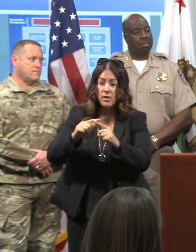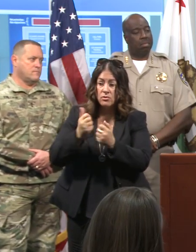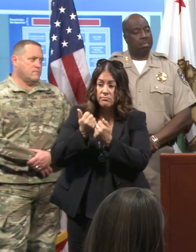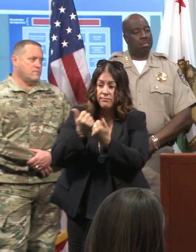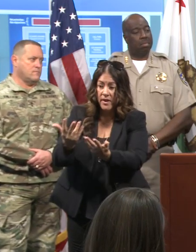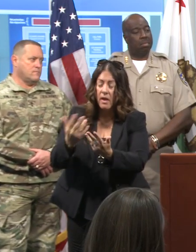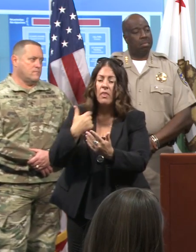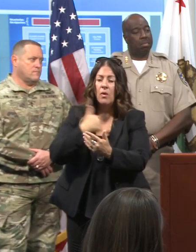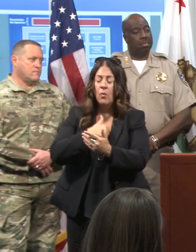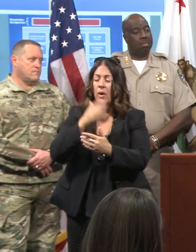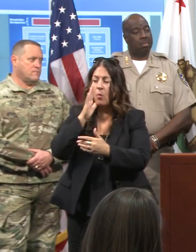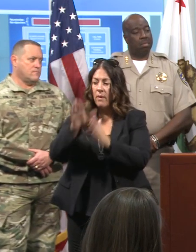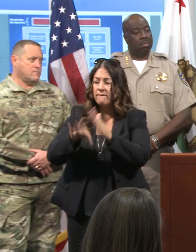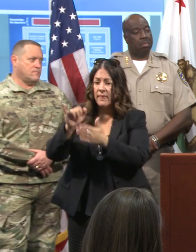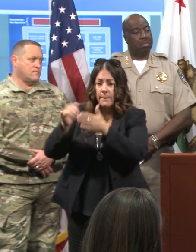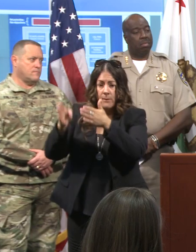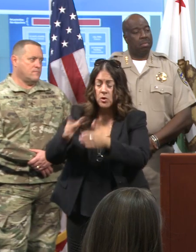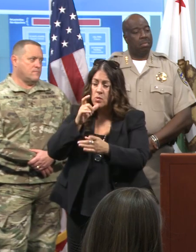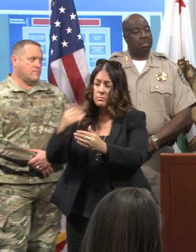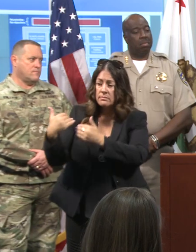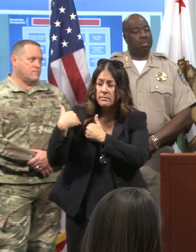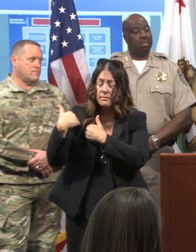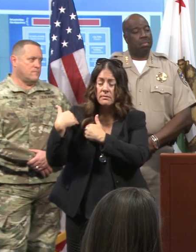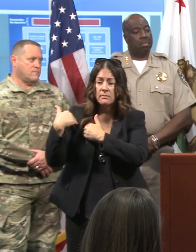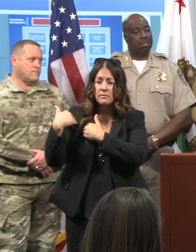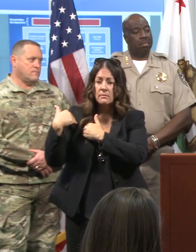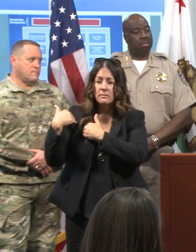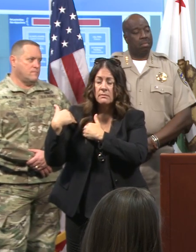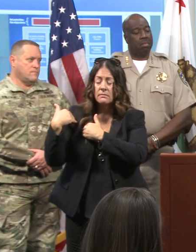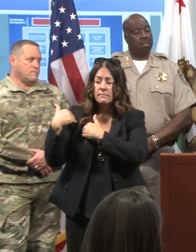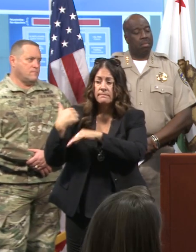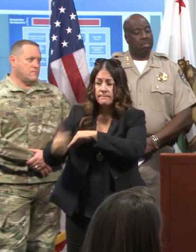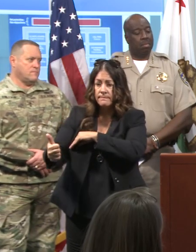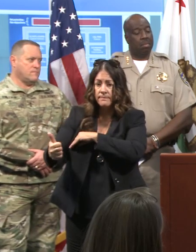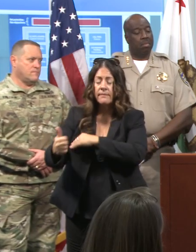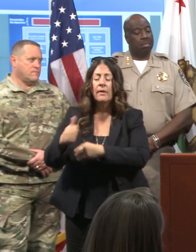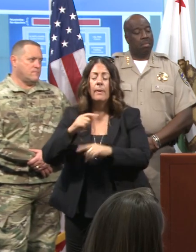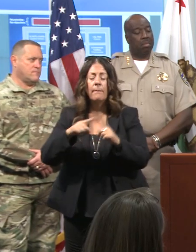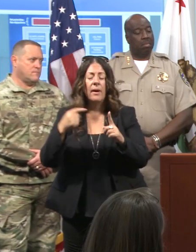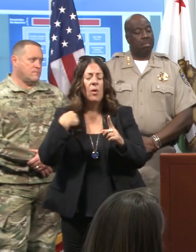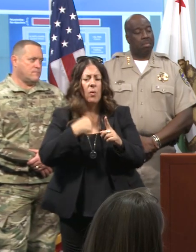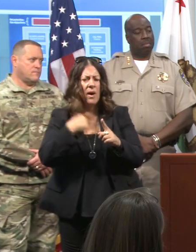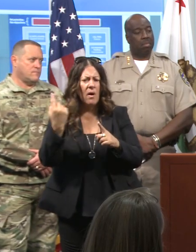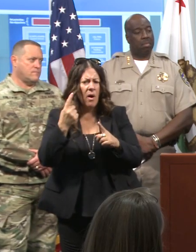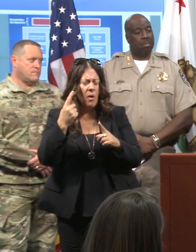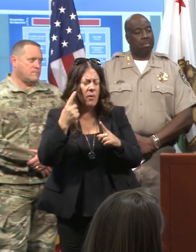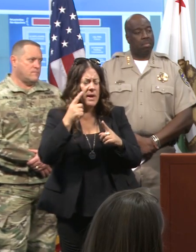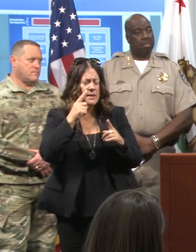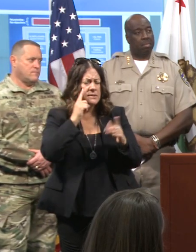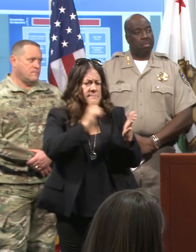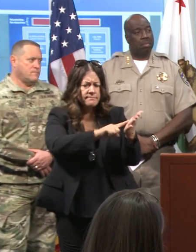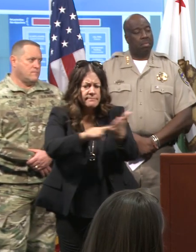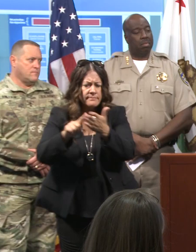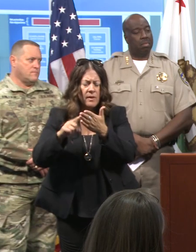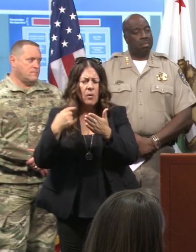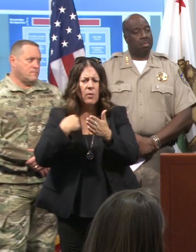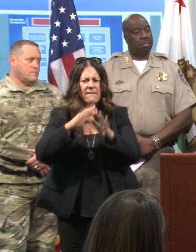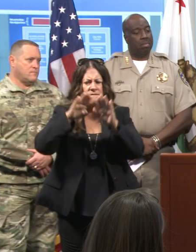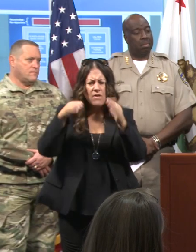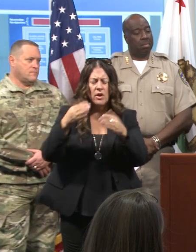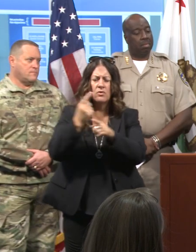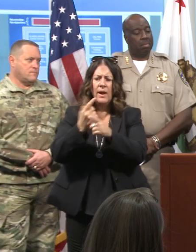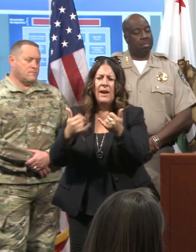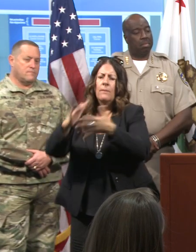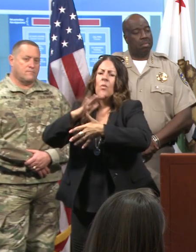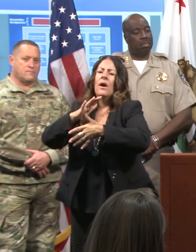accountable. All of these fires are under investigation, and it's obviously very early in the process. Our focus has certainly been in the beginning here, as we are focusing on life